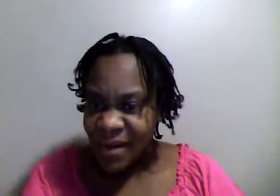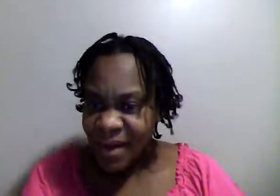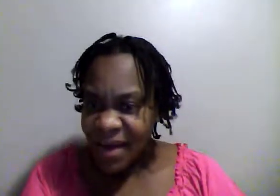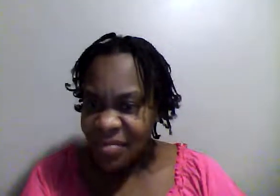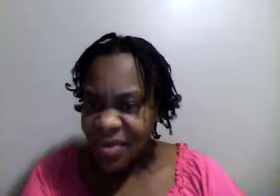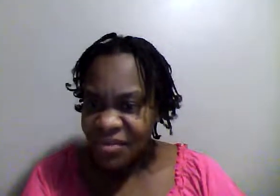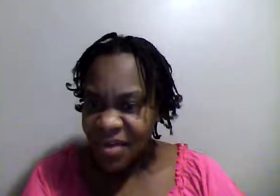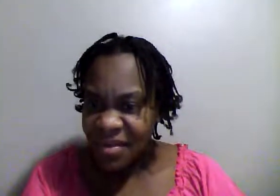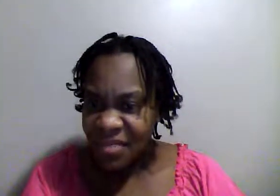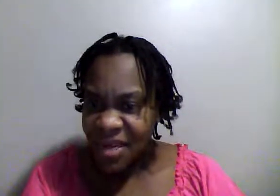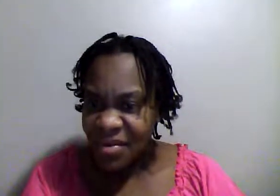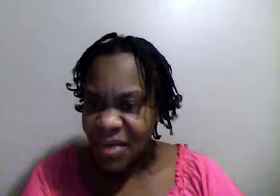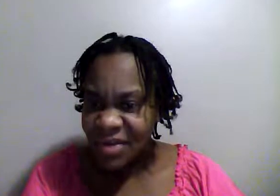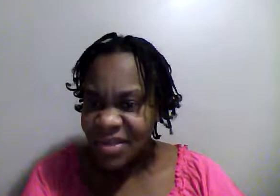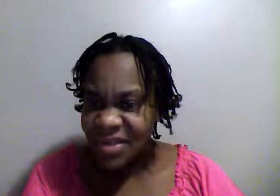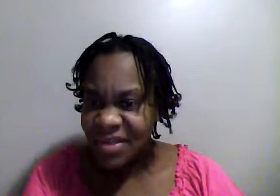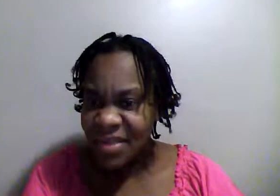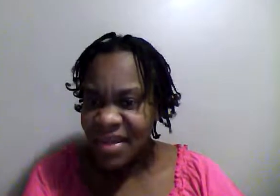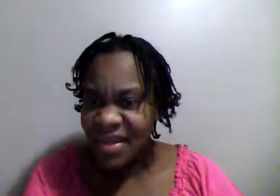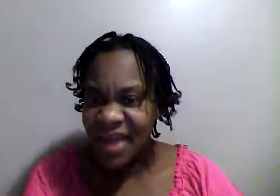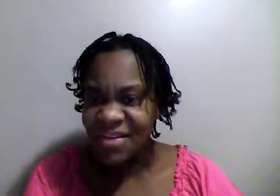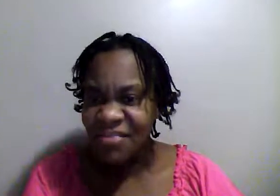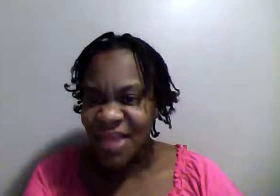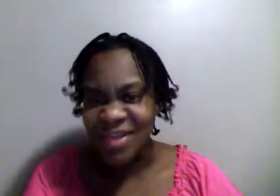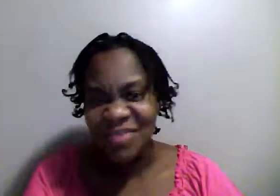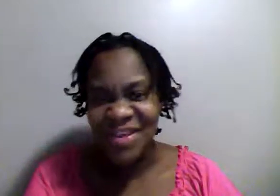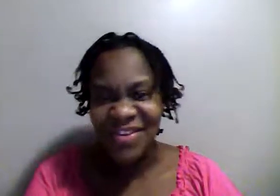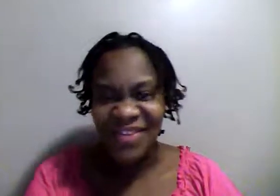I'd much rather be the one to determine the height of my tomato.